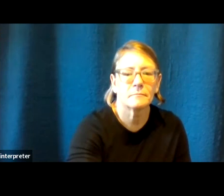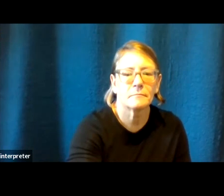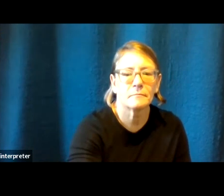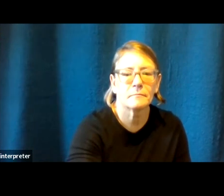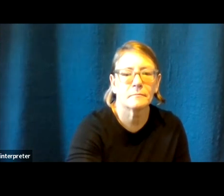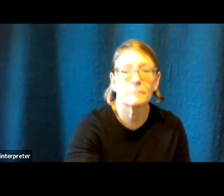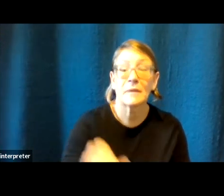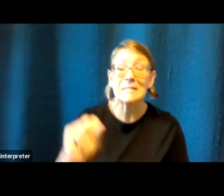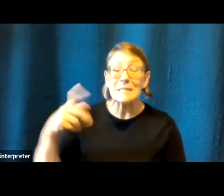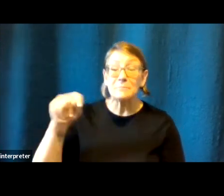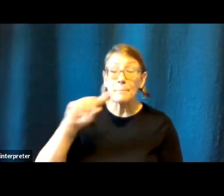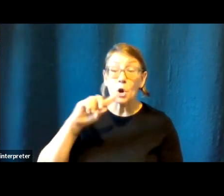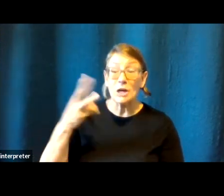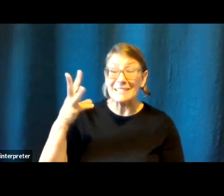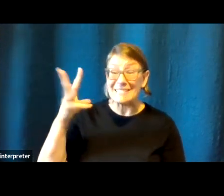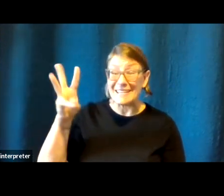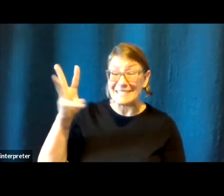September 16th.